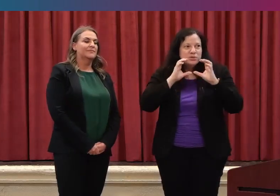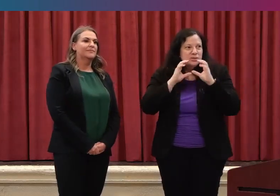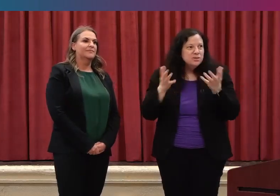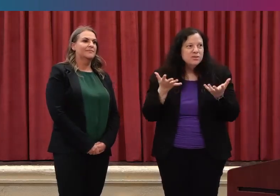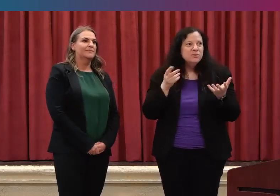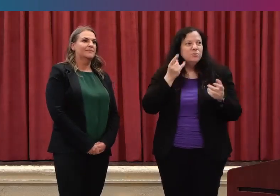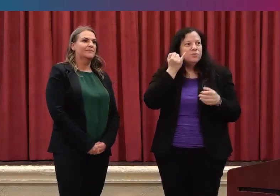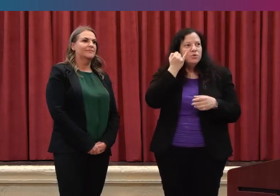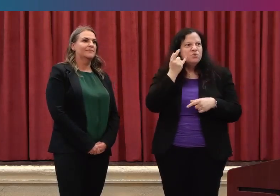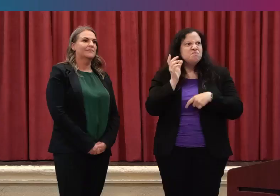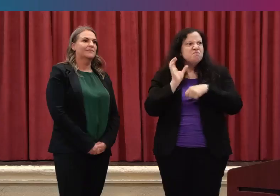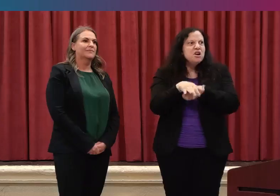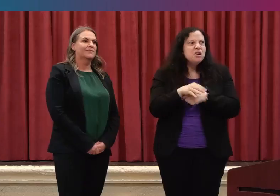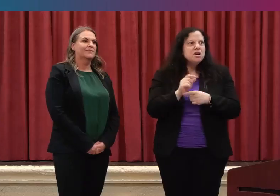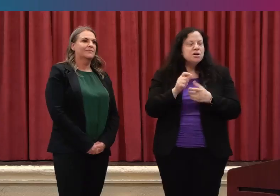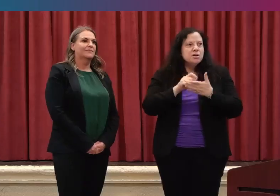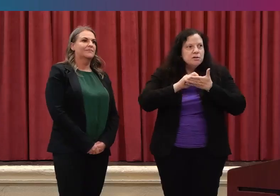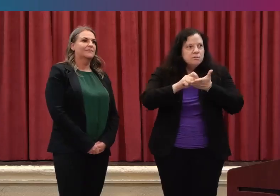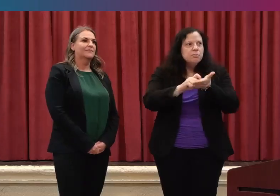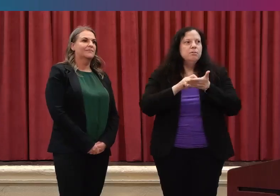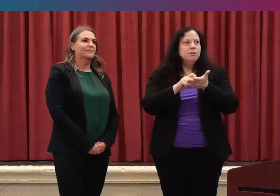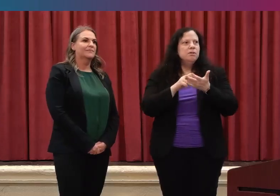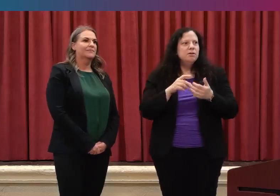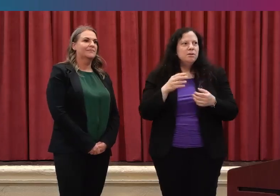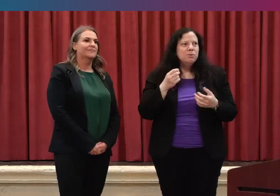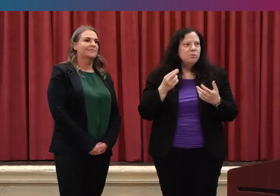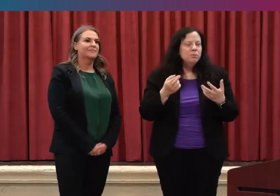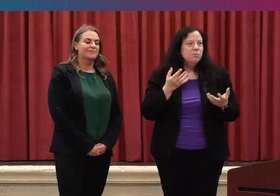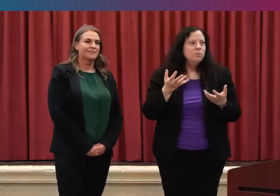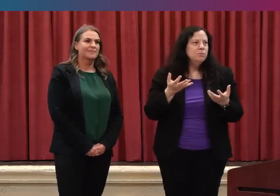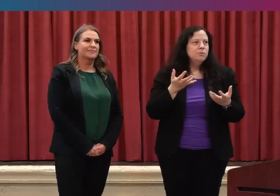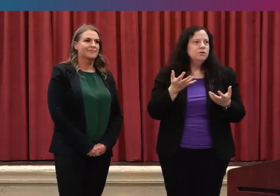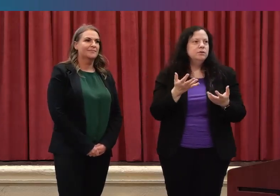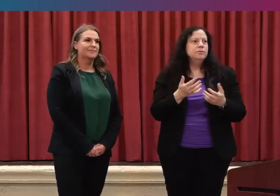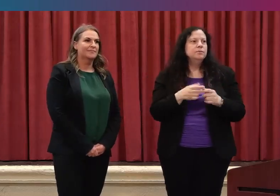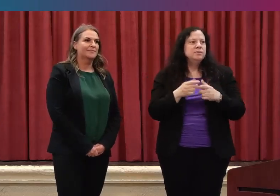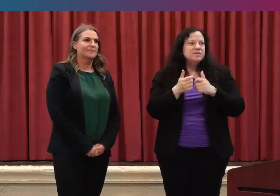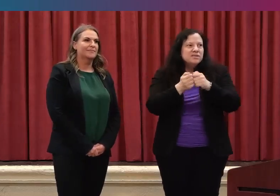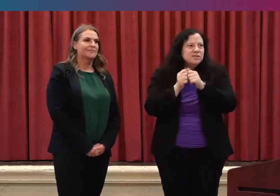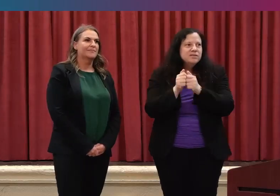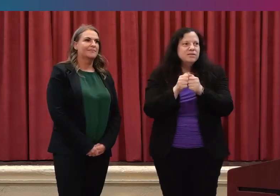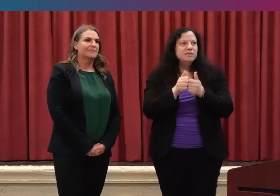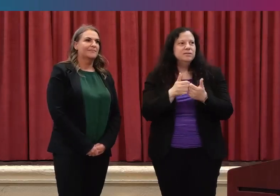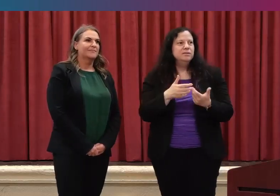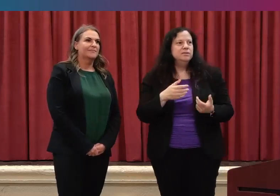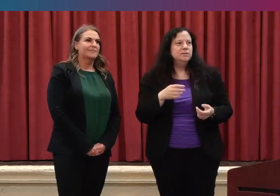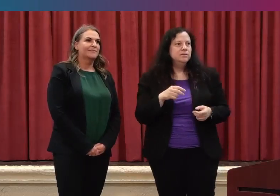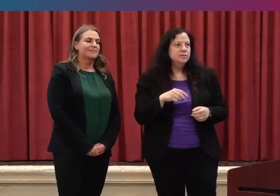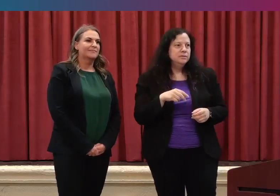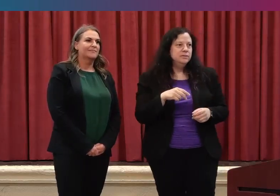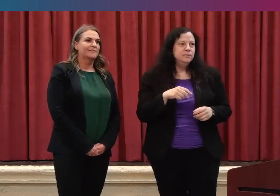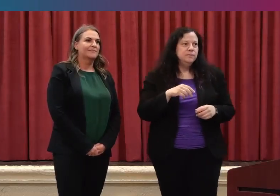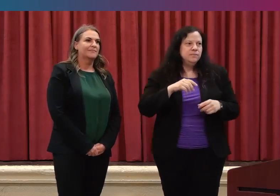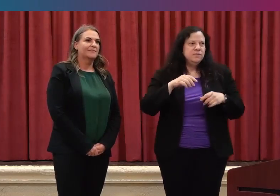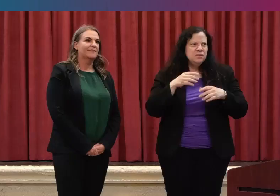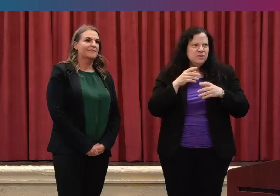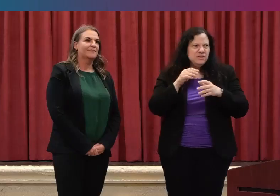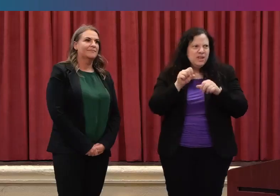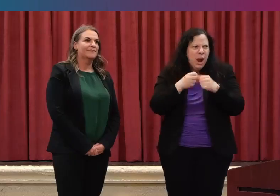to communicate if you're pulled over while you're on the road. So, you can text back and forth or whatever. Is that